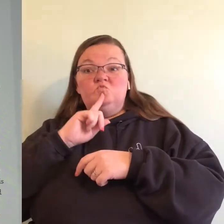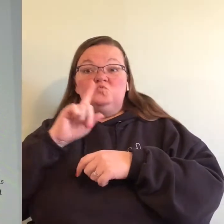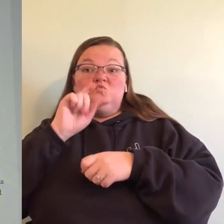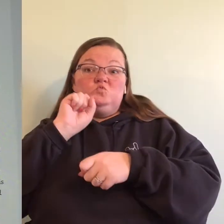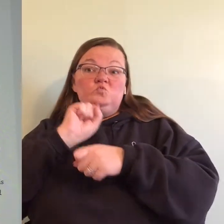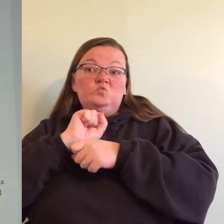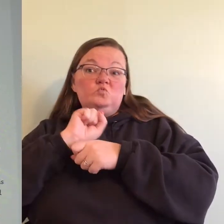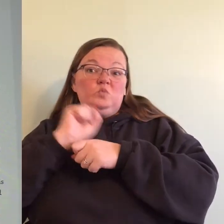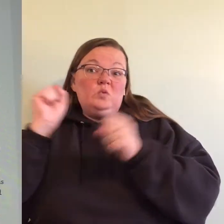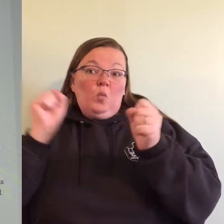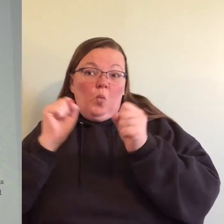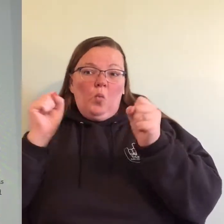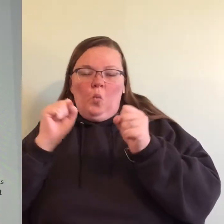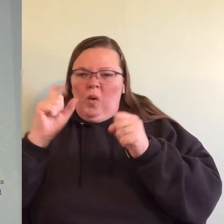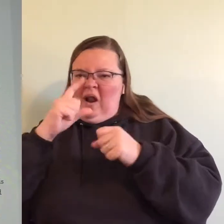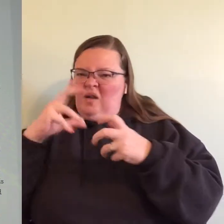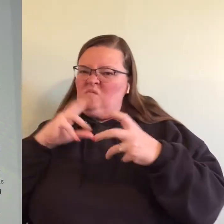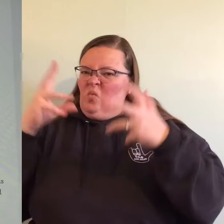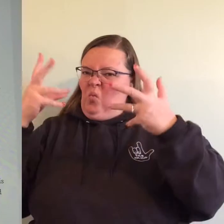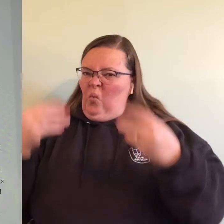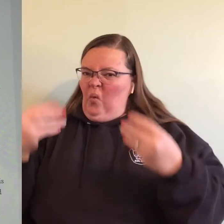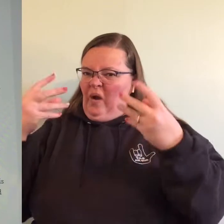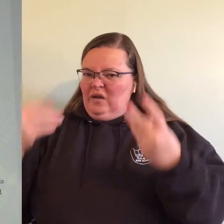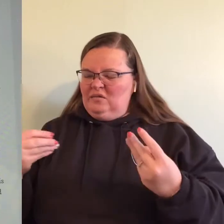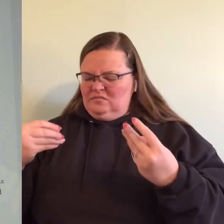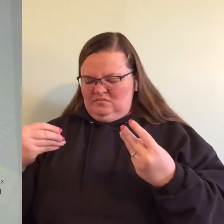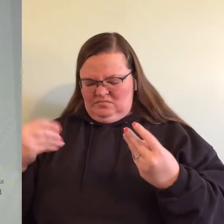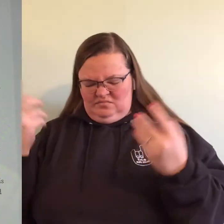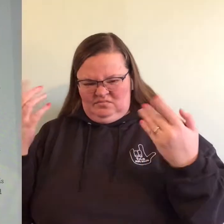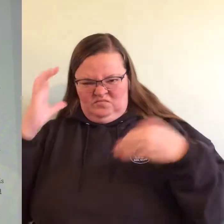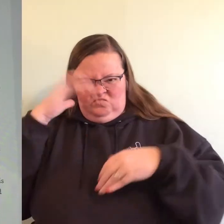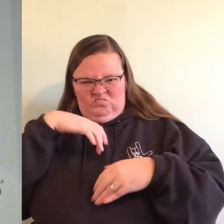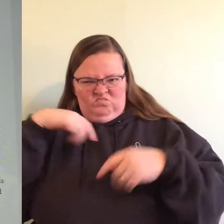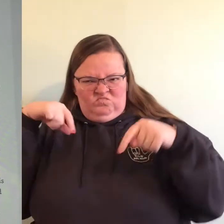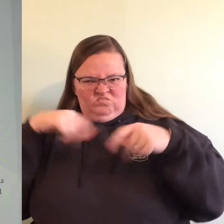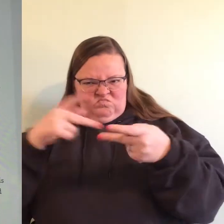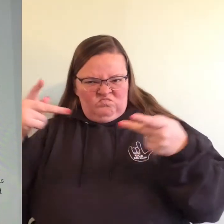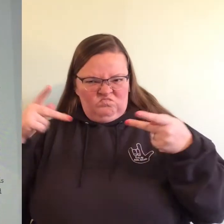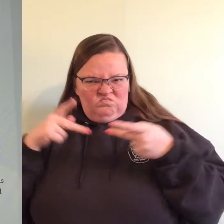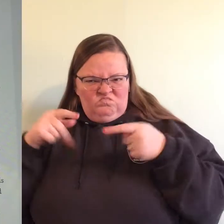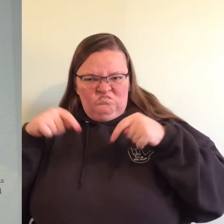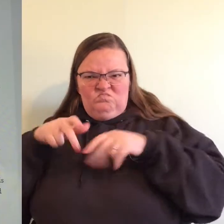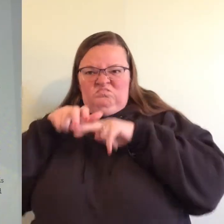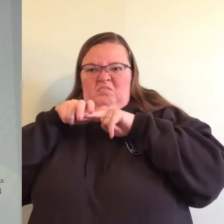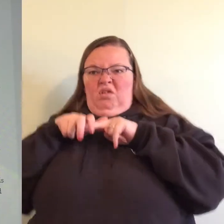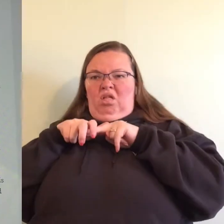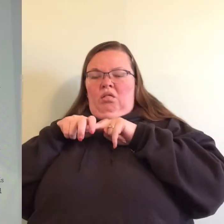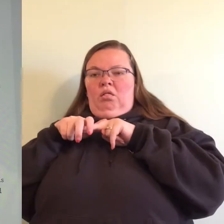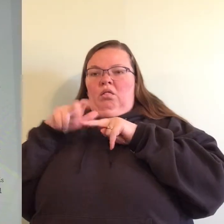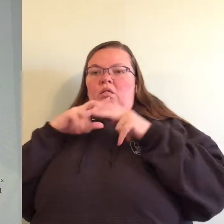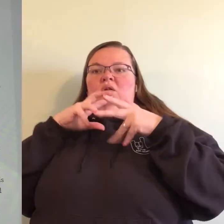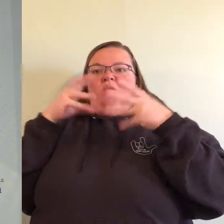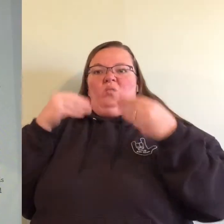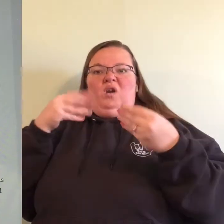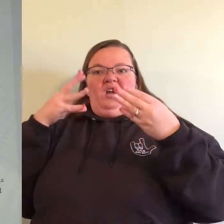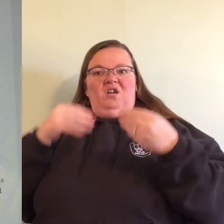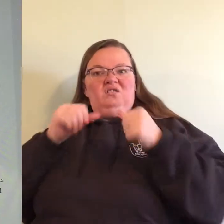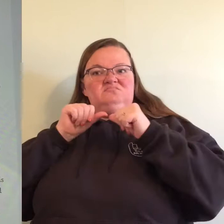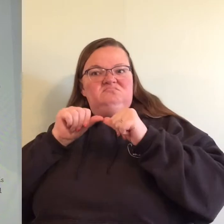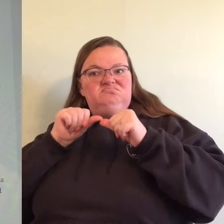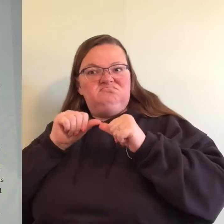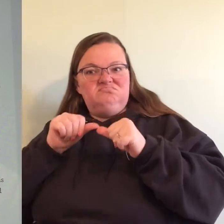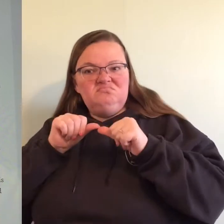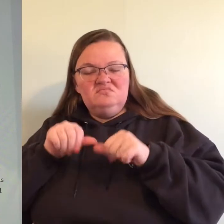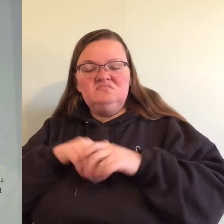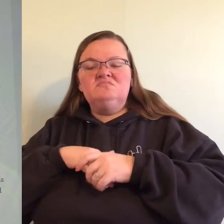Peter. "And hang it all, it's wet too. What's the matter with this place? I'm sitting on something wet. It's getting wetter every